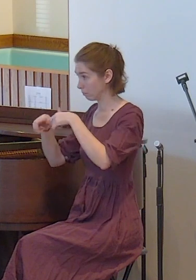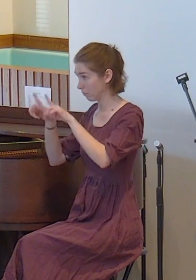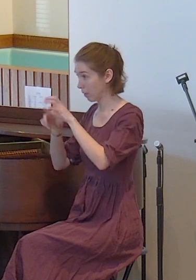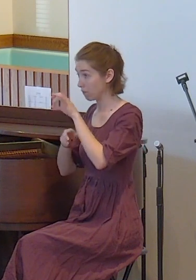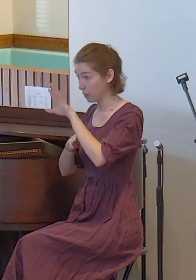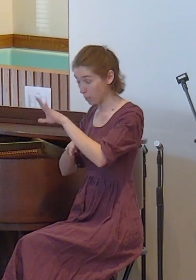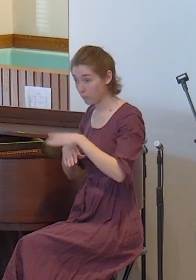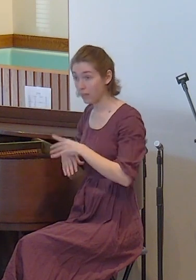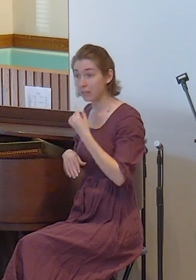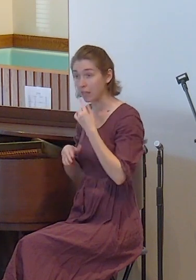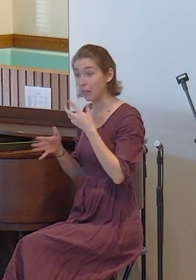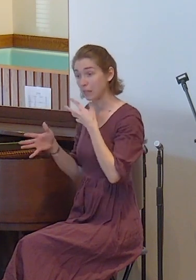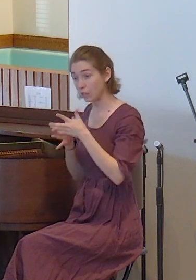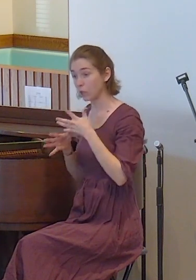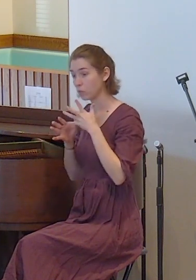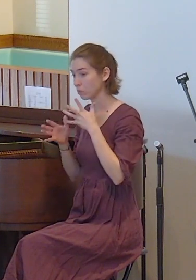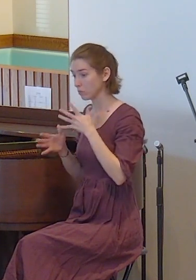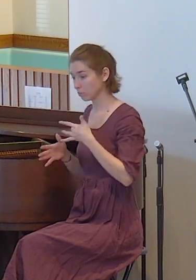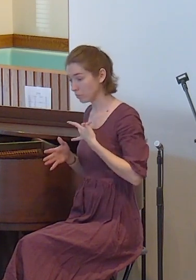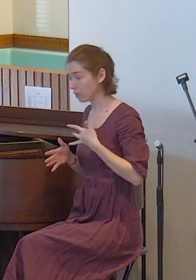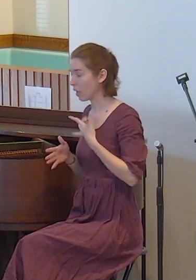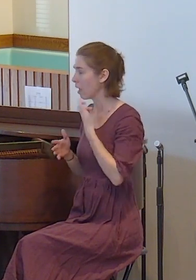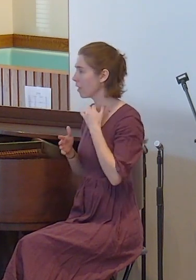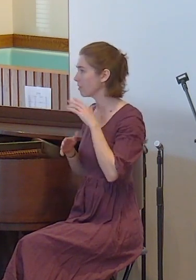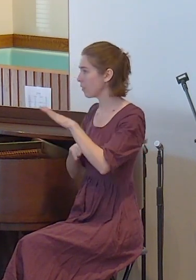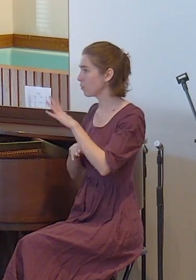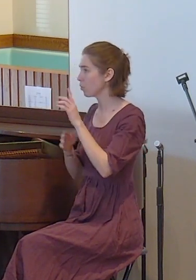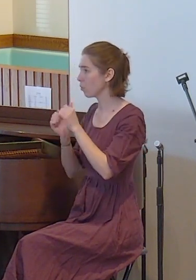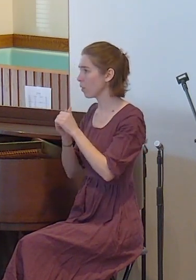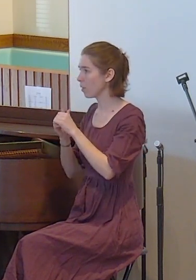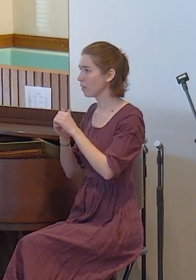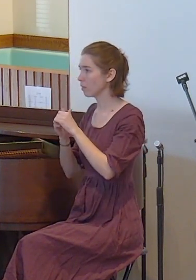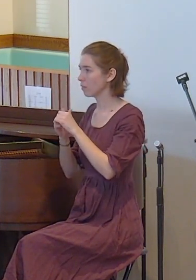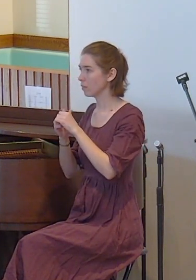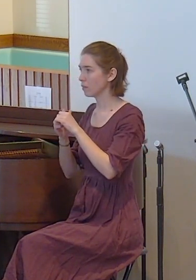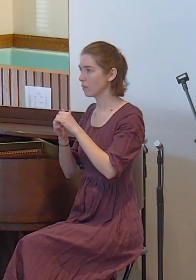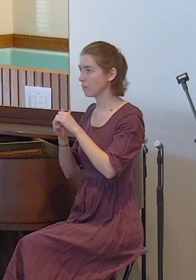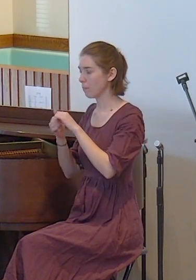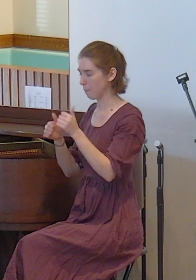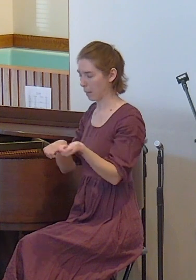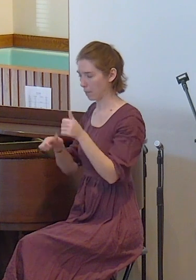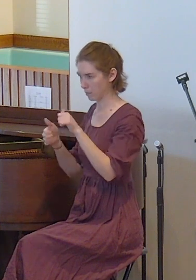And I said, he continues to blow this afternoon in our church with a baptism.